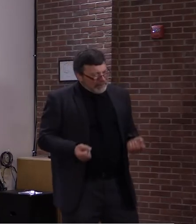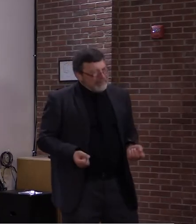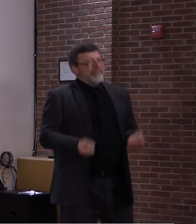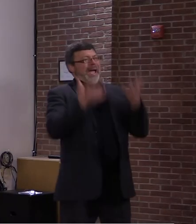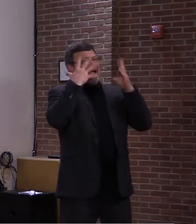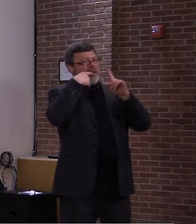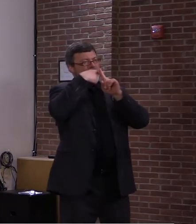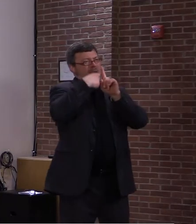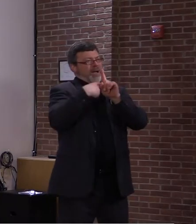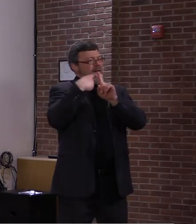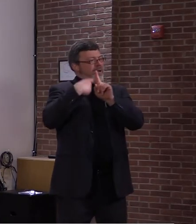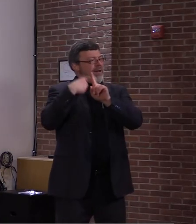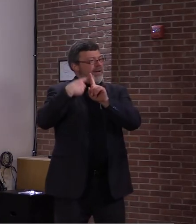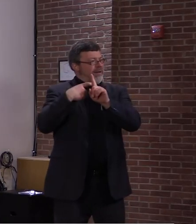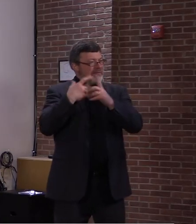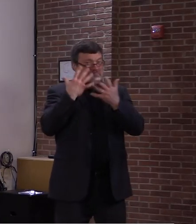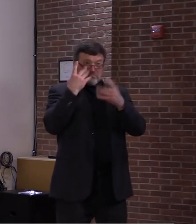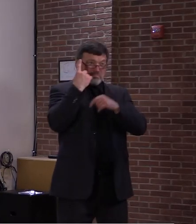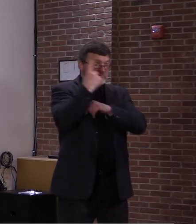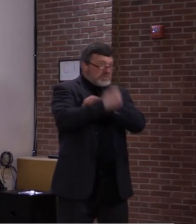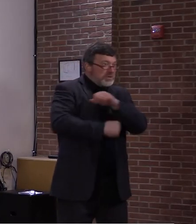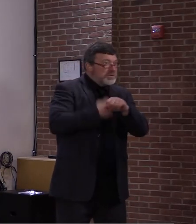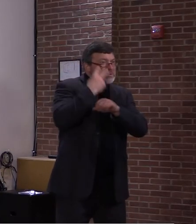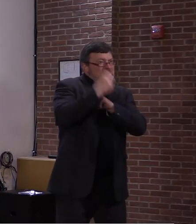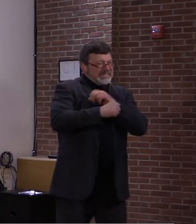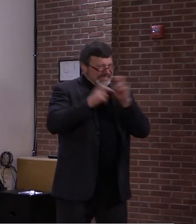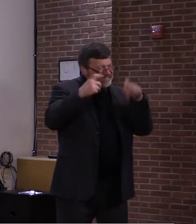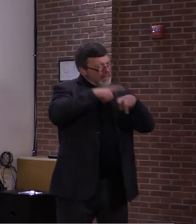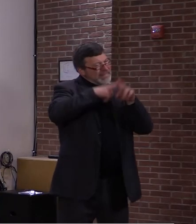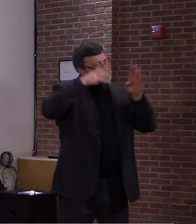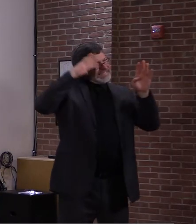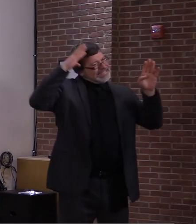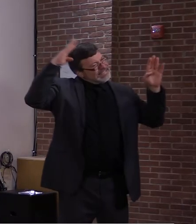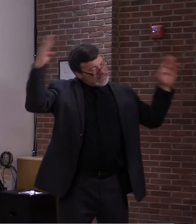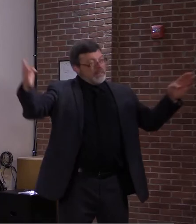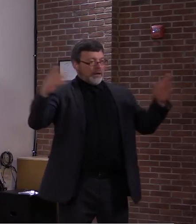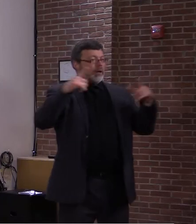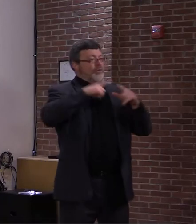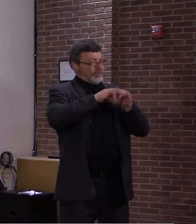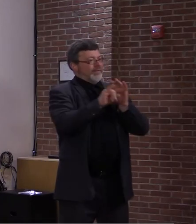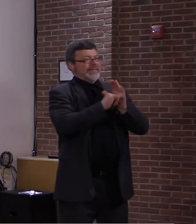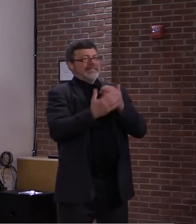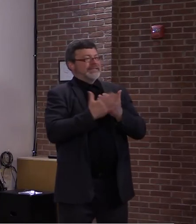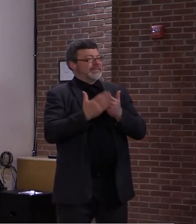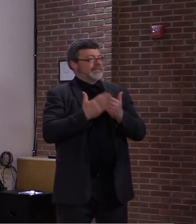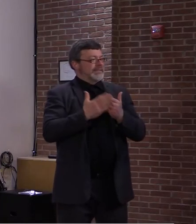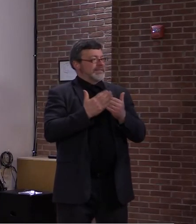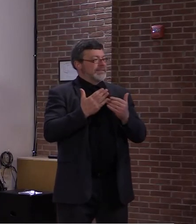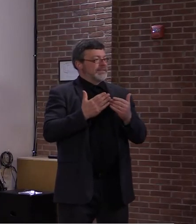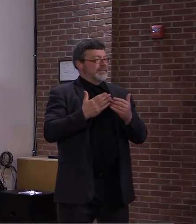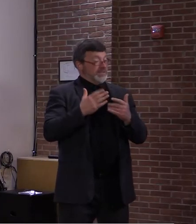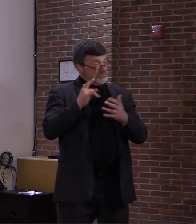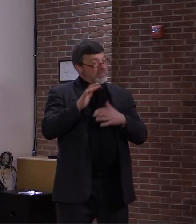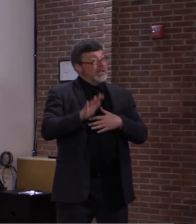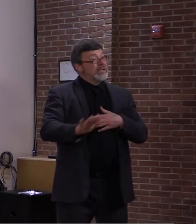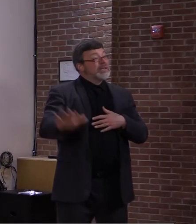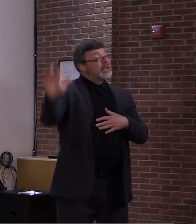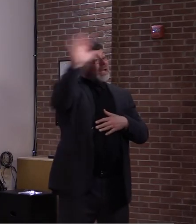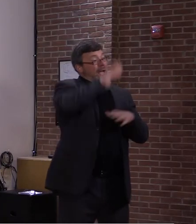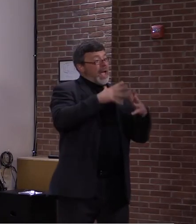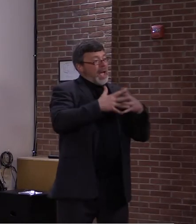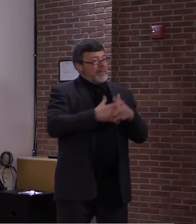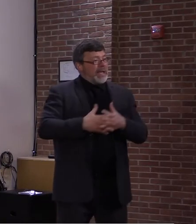be hard to say. There's a little sentiment around the country that you may have less